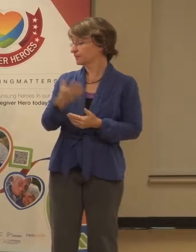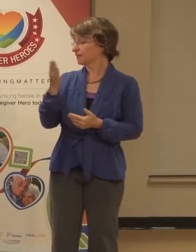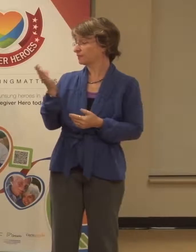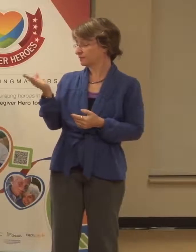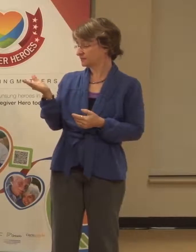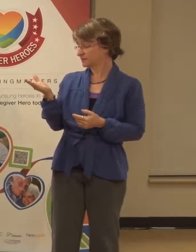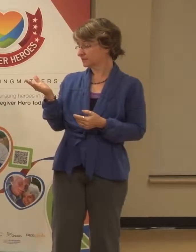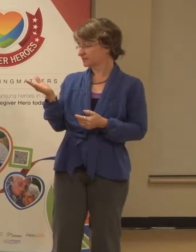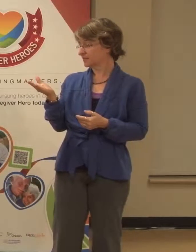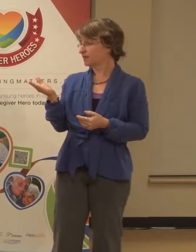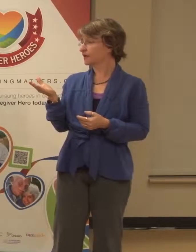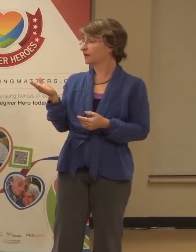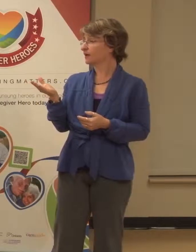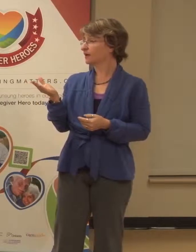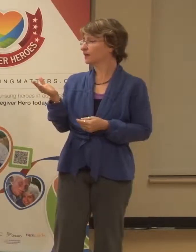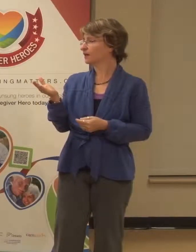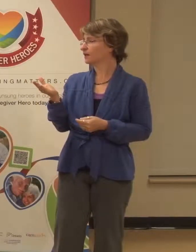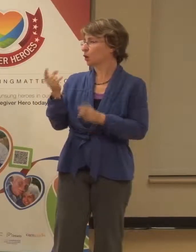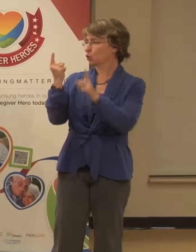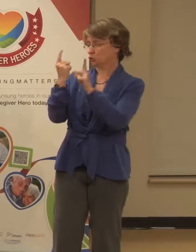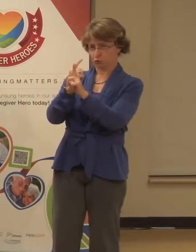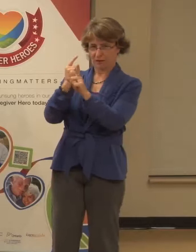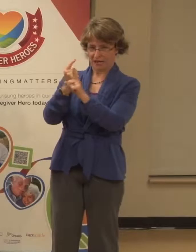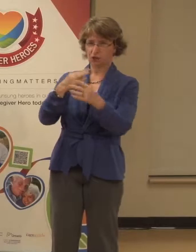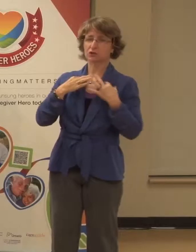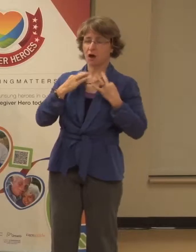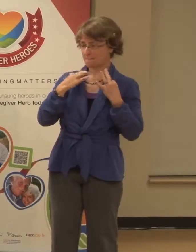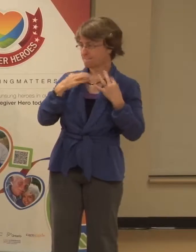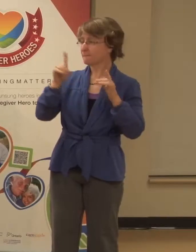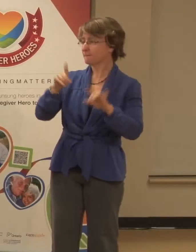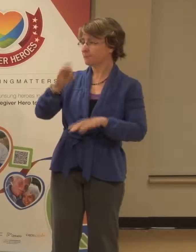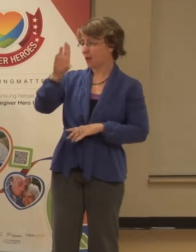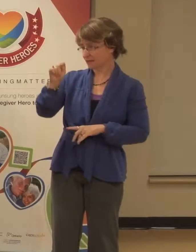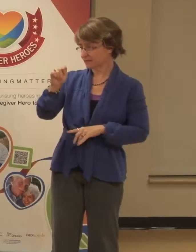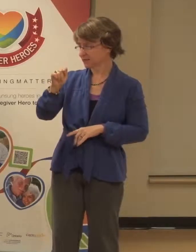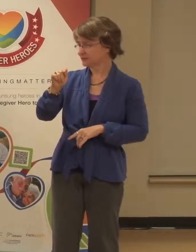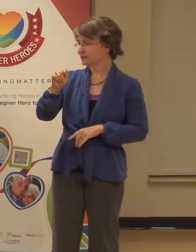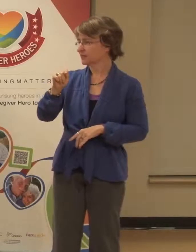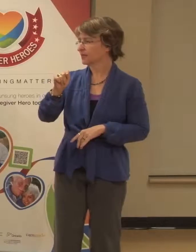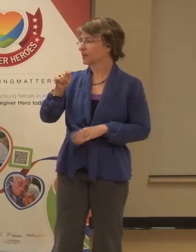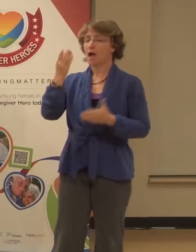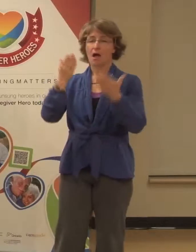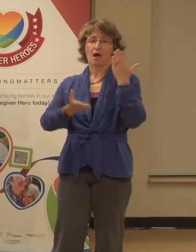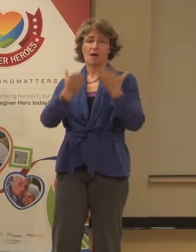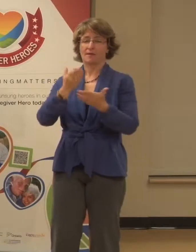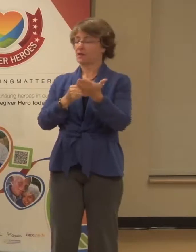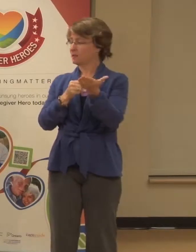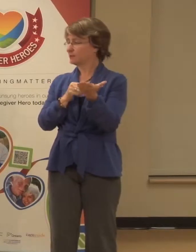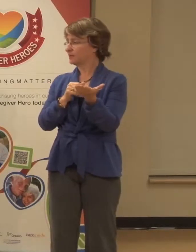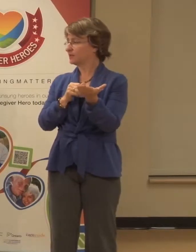This is a regular top. However, maybe you would like